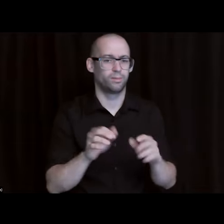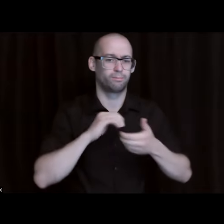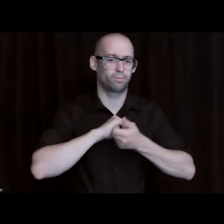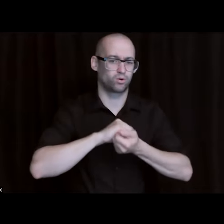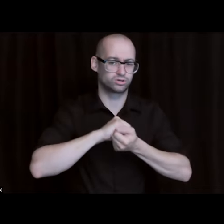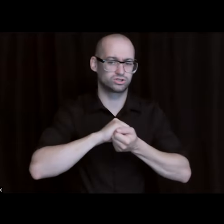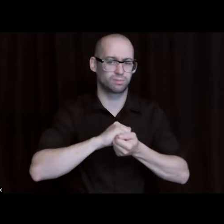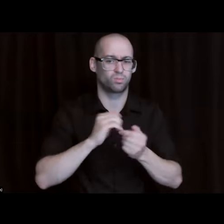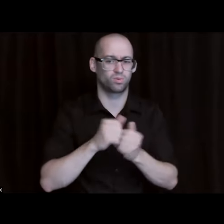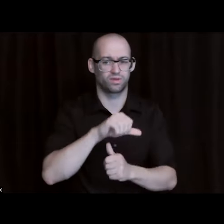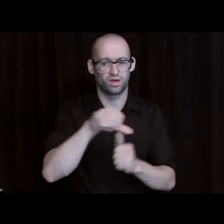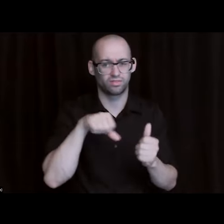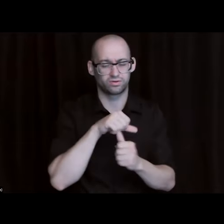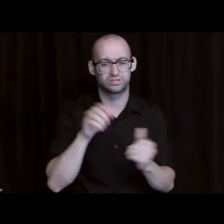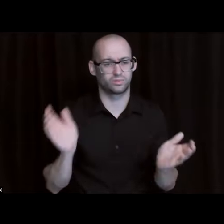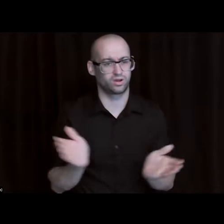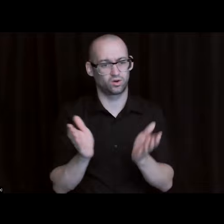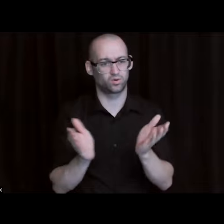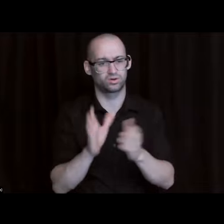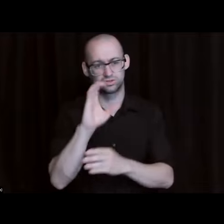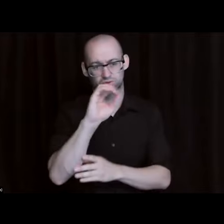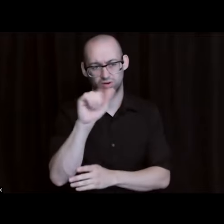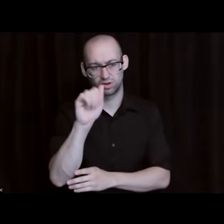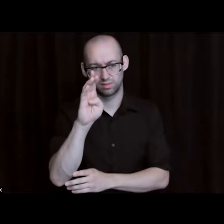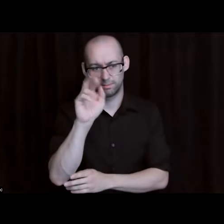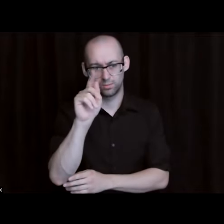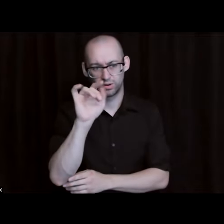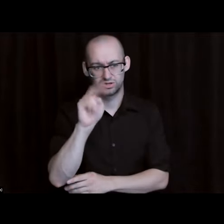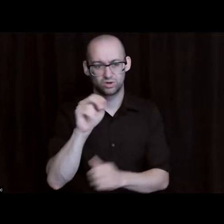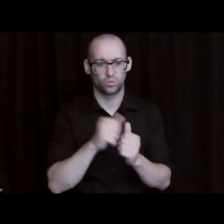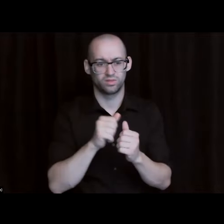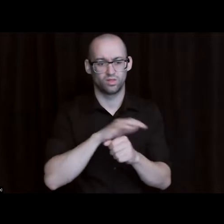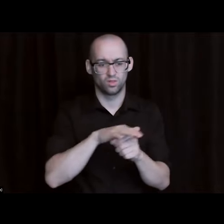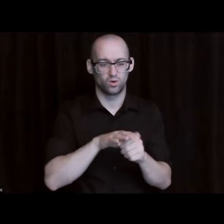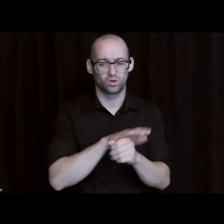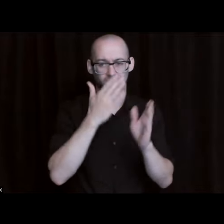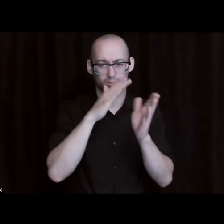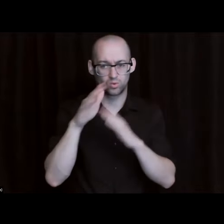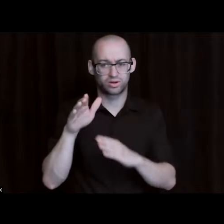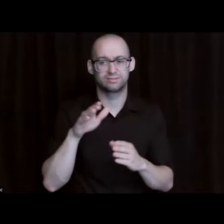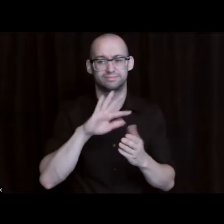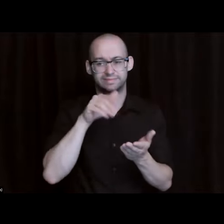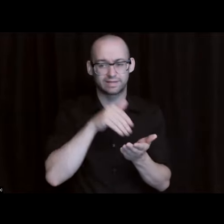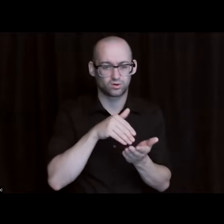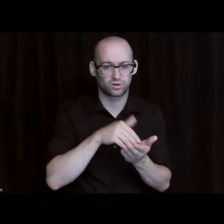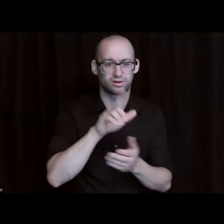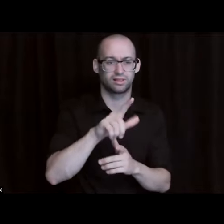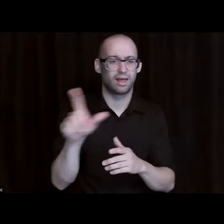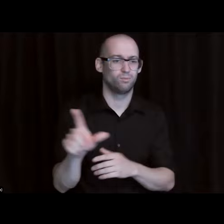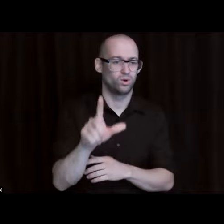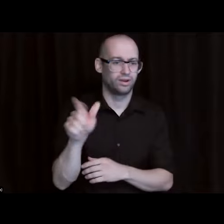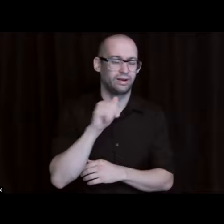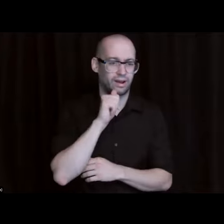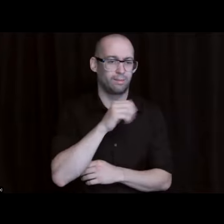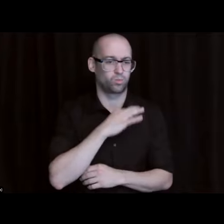important. And so we encourage collaborations with local community centers, libraries, nonprofits, organizations that can help